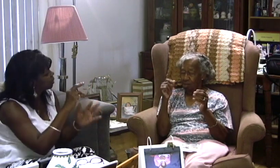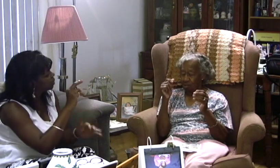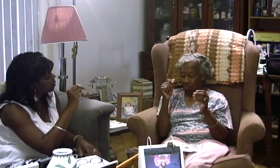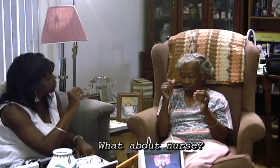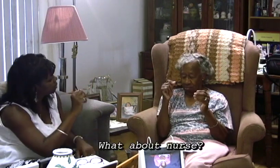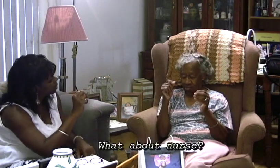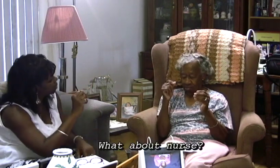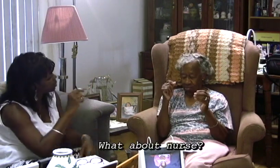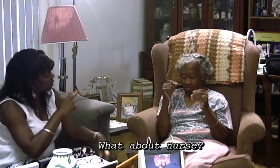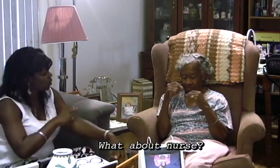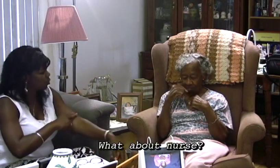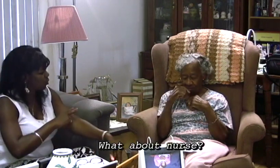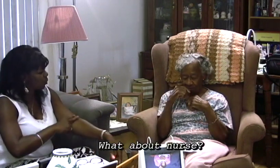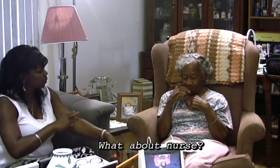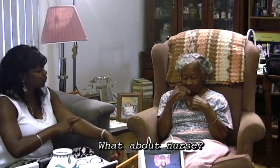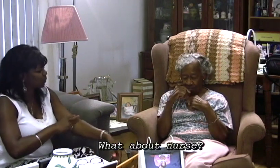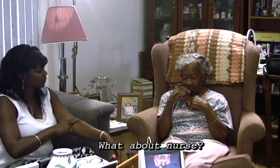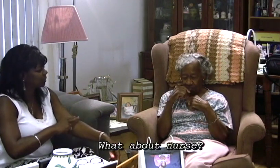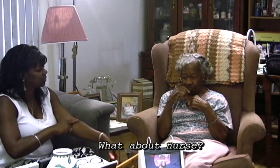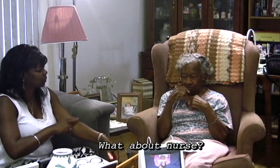What about nurse?